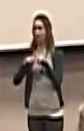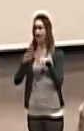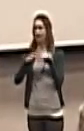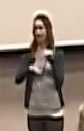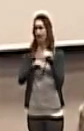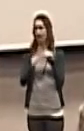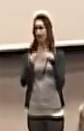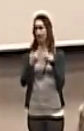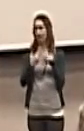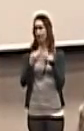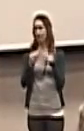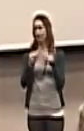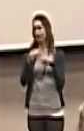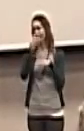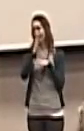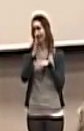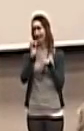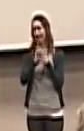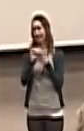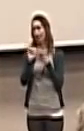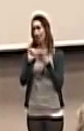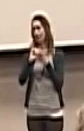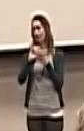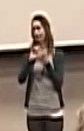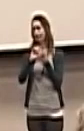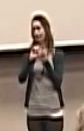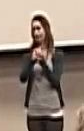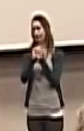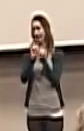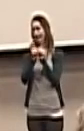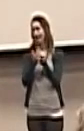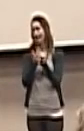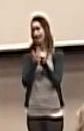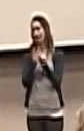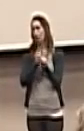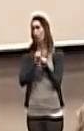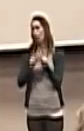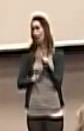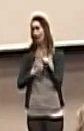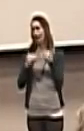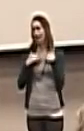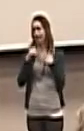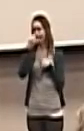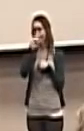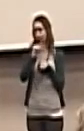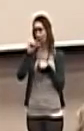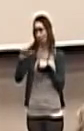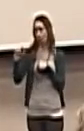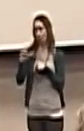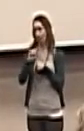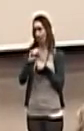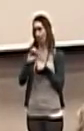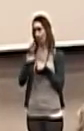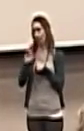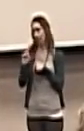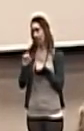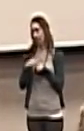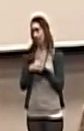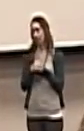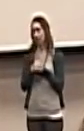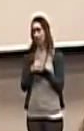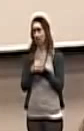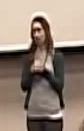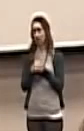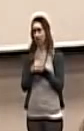perhaps translated Lord, using lowercase letters. The American Standard Version generally translates the